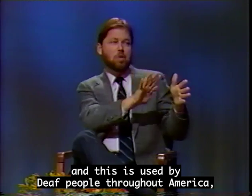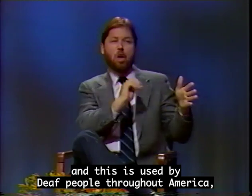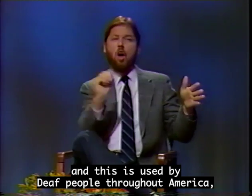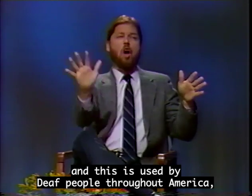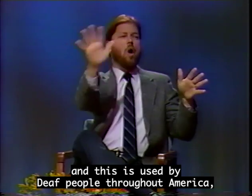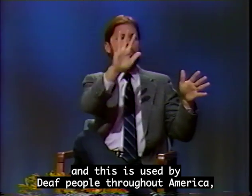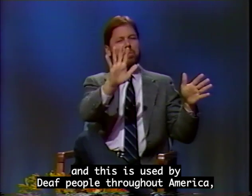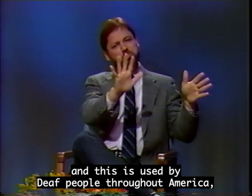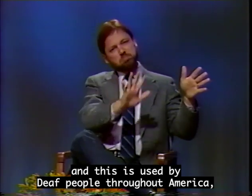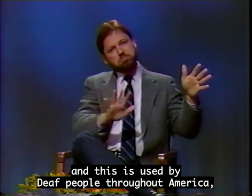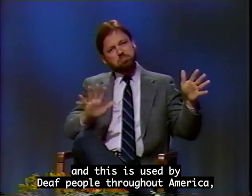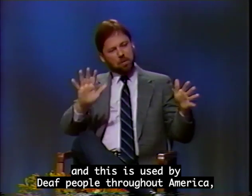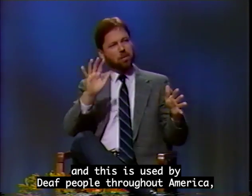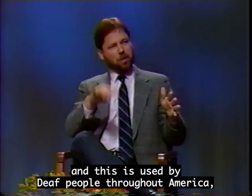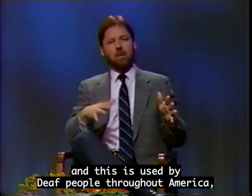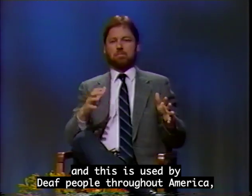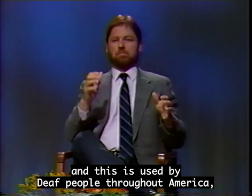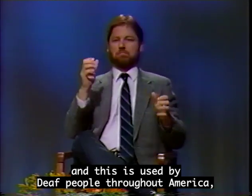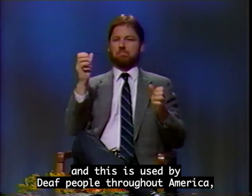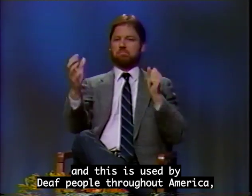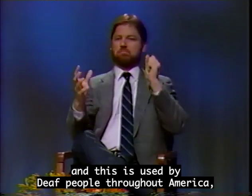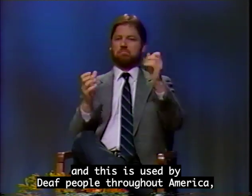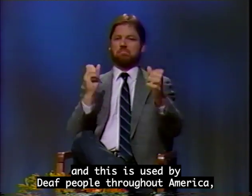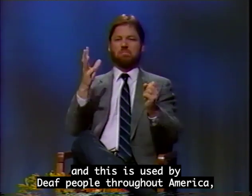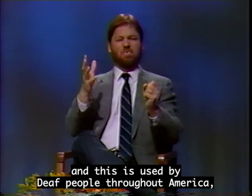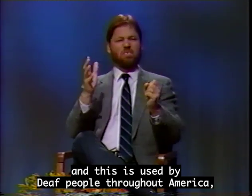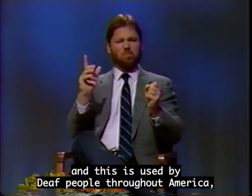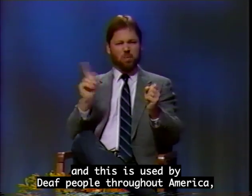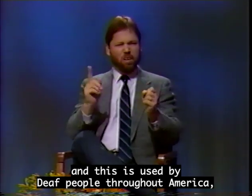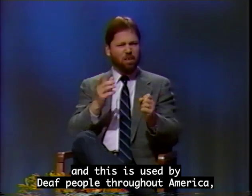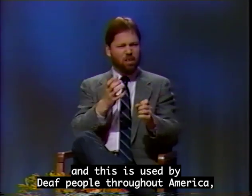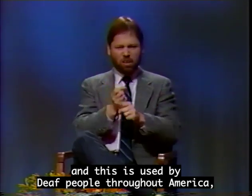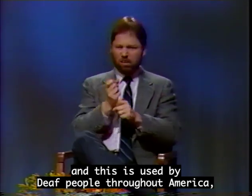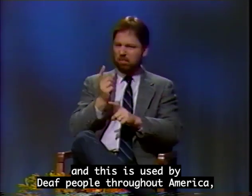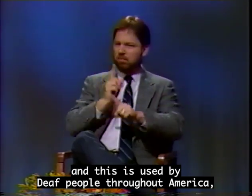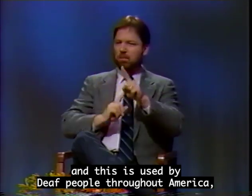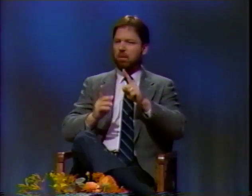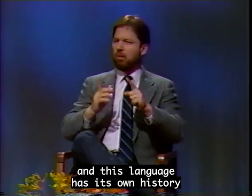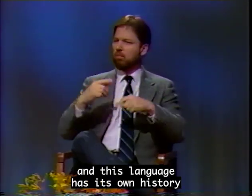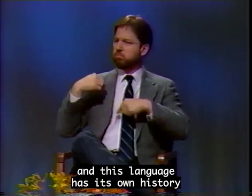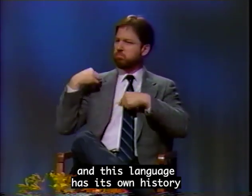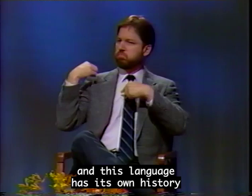is used by deaf people throughout America. And